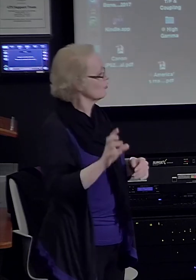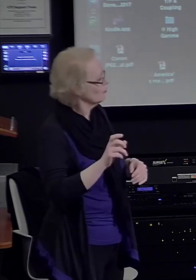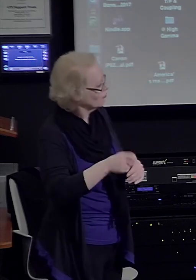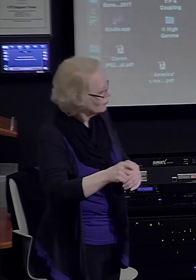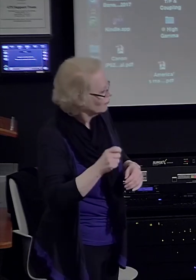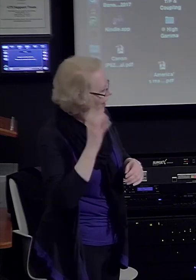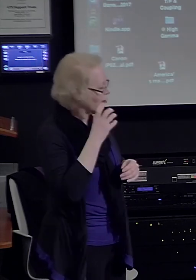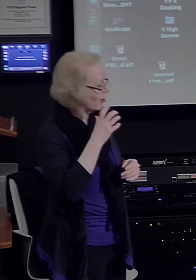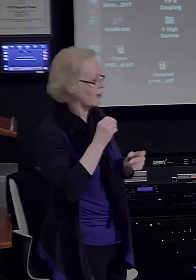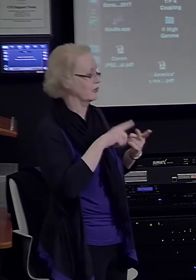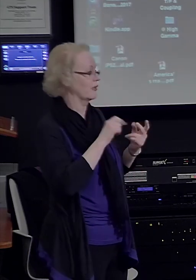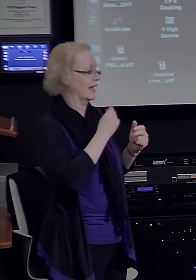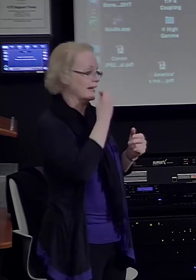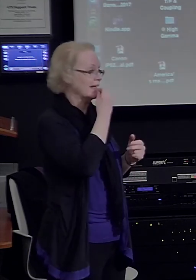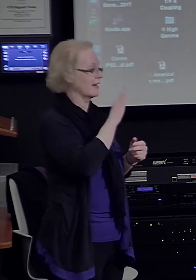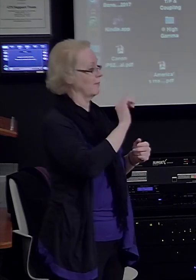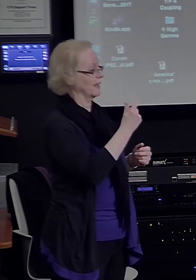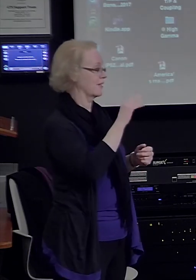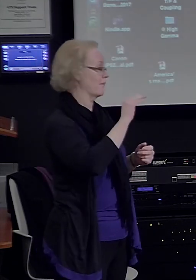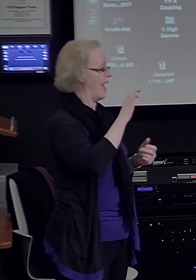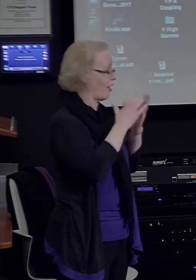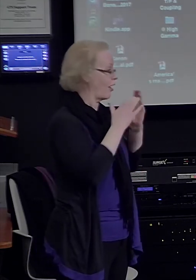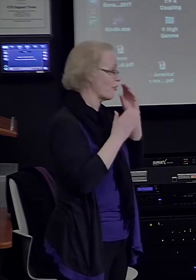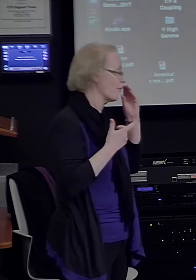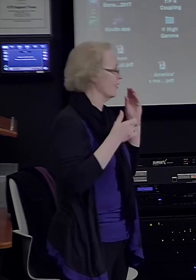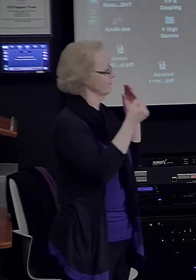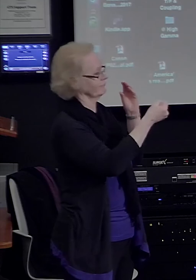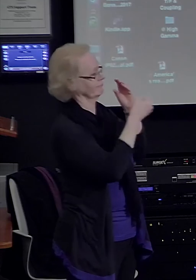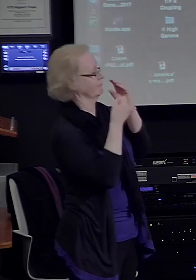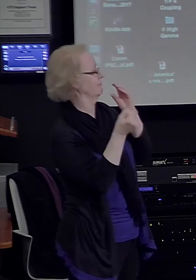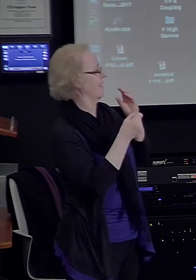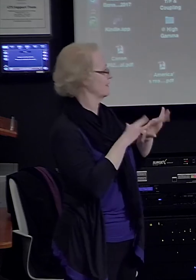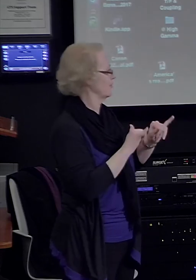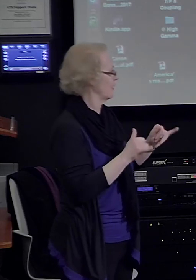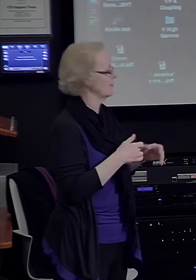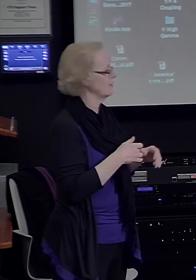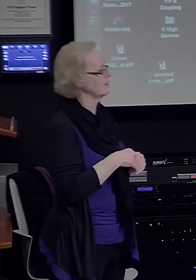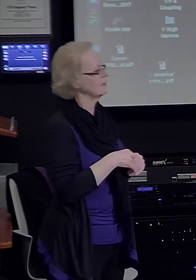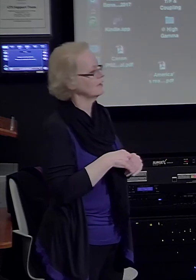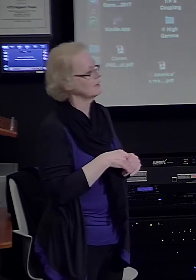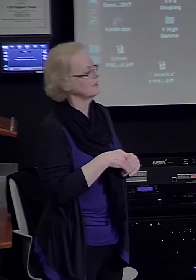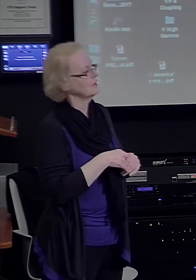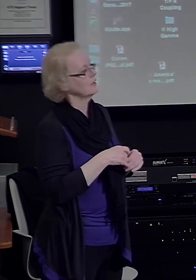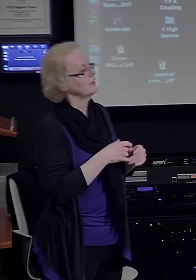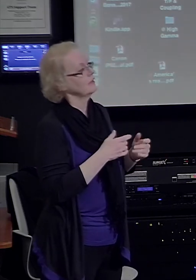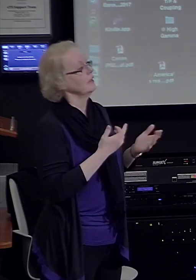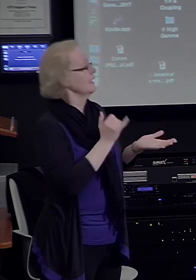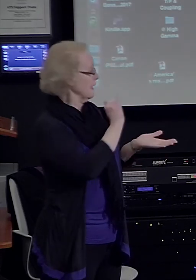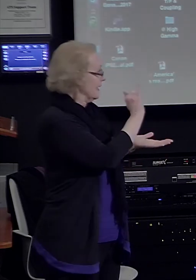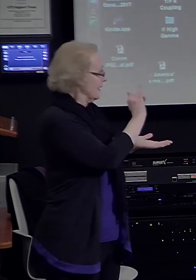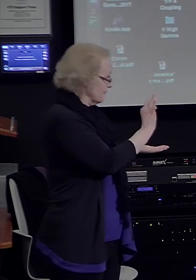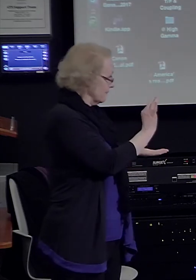so um i think you're right and i think it would be really if we were able to